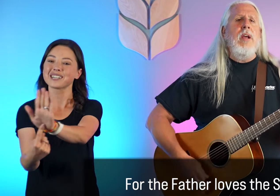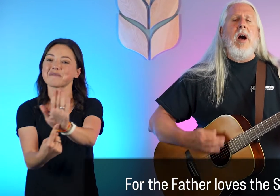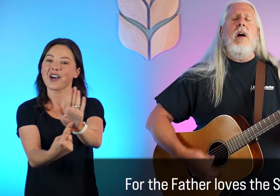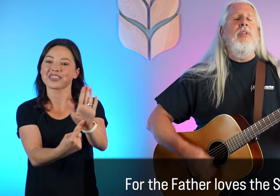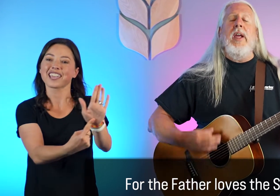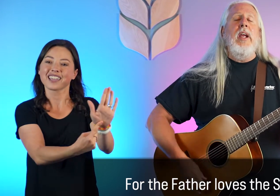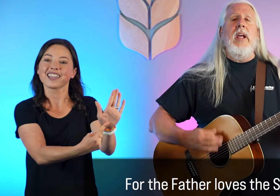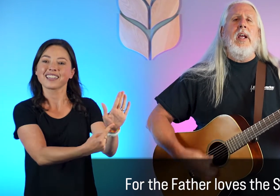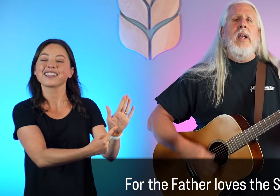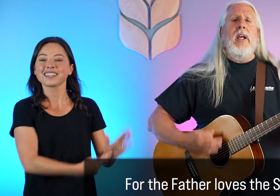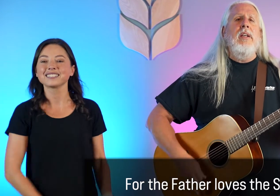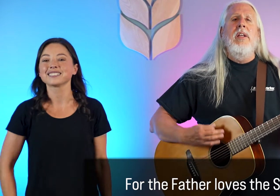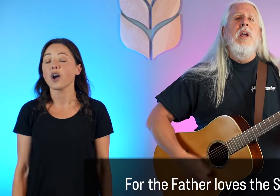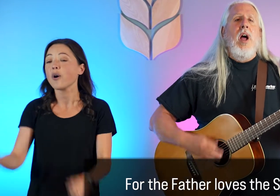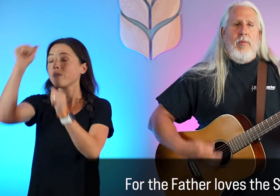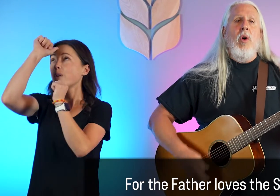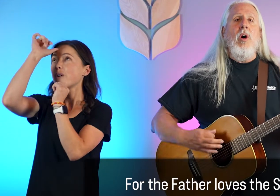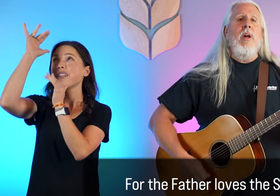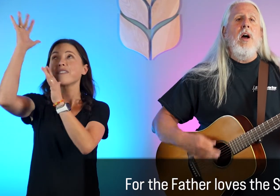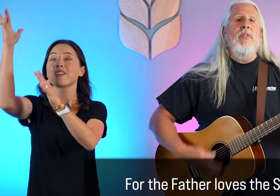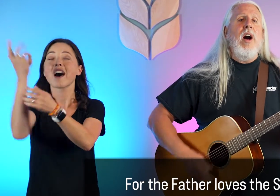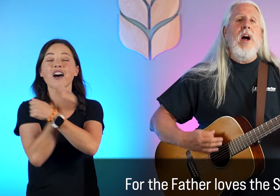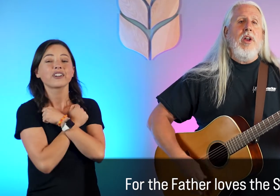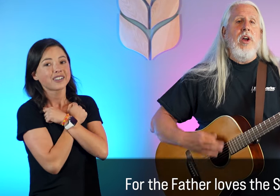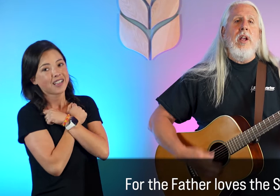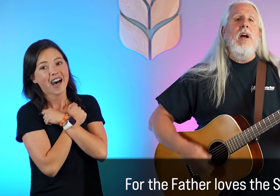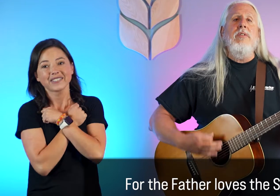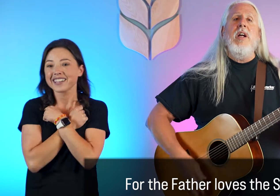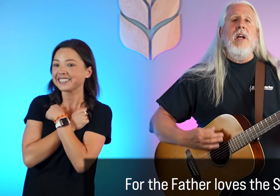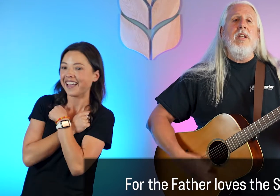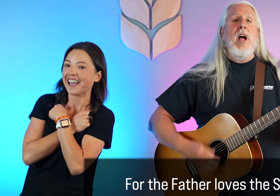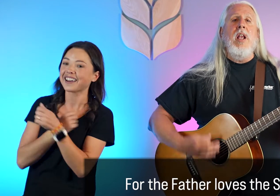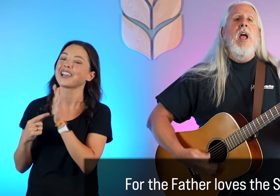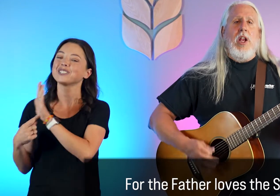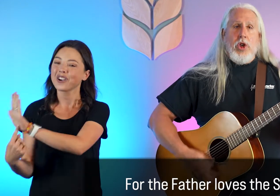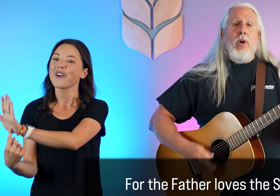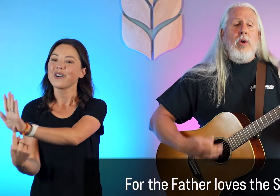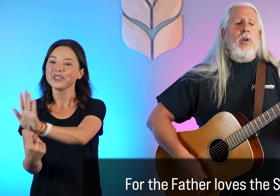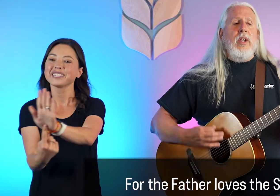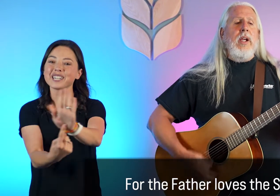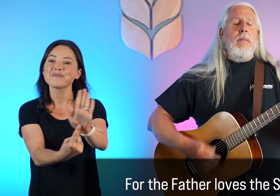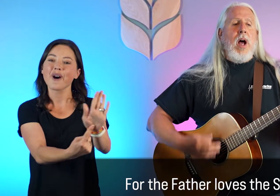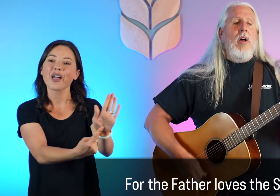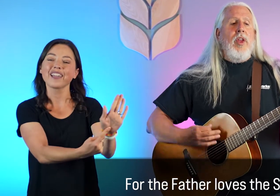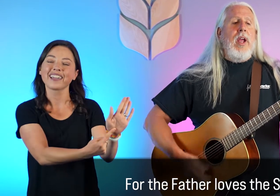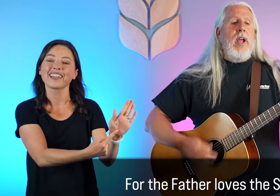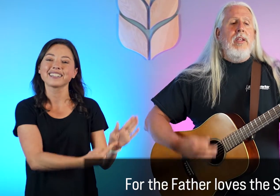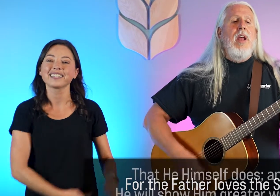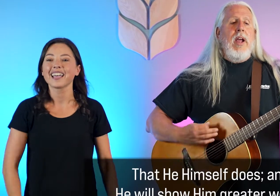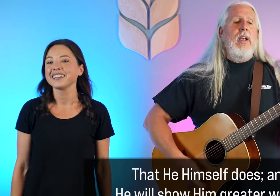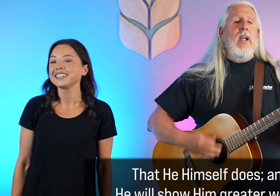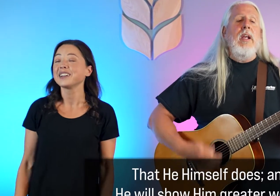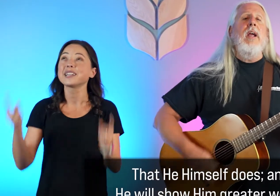Shows him all things. For the Father loves the Son and shows him all